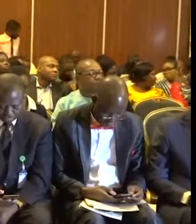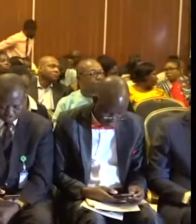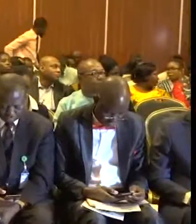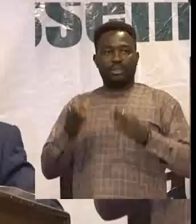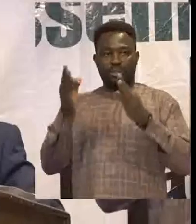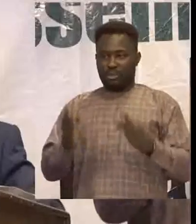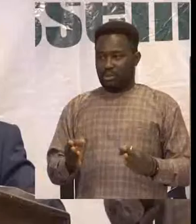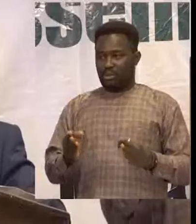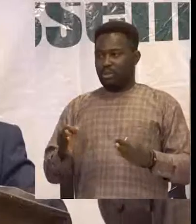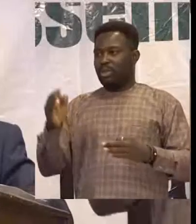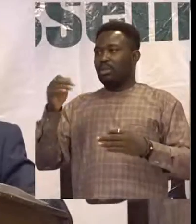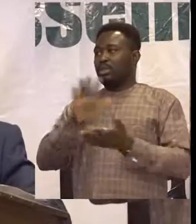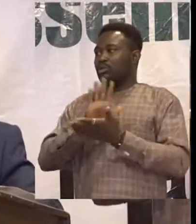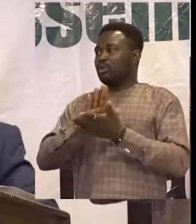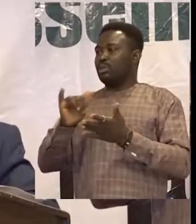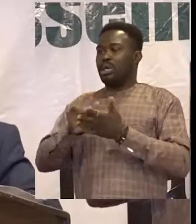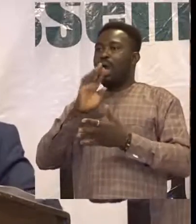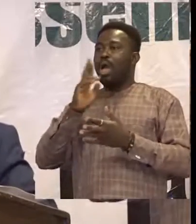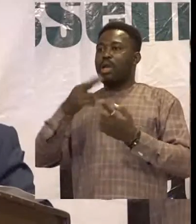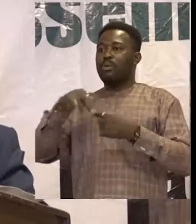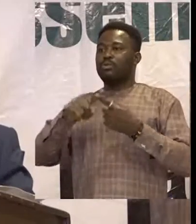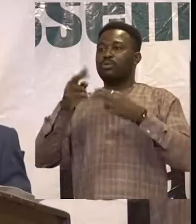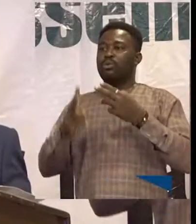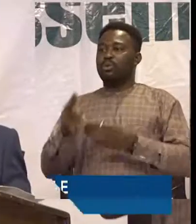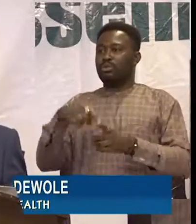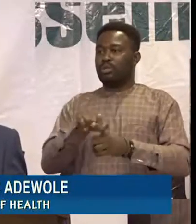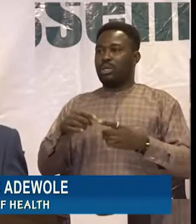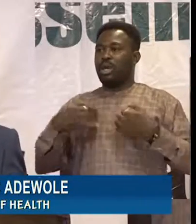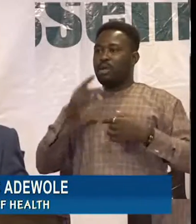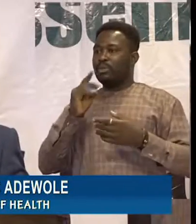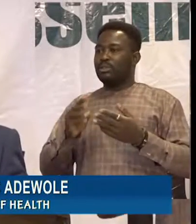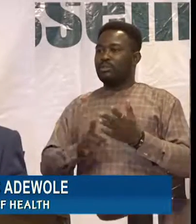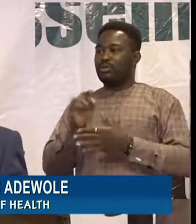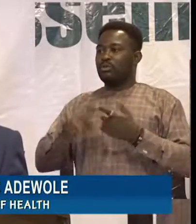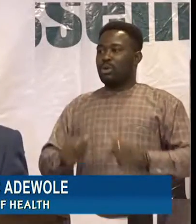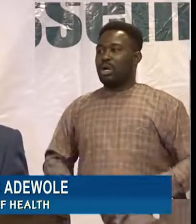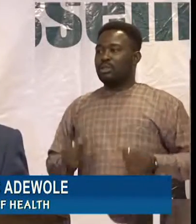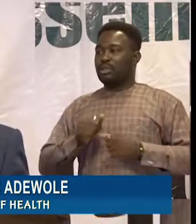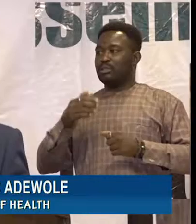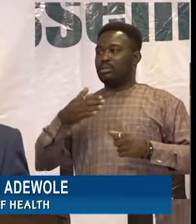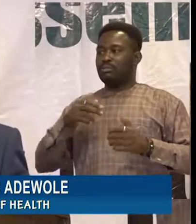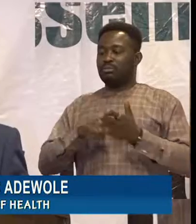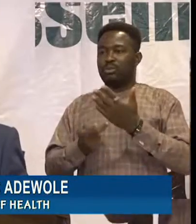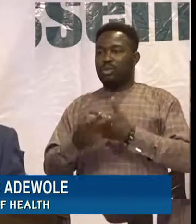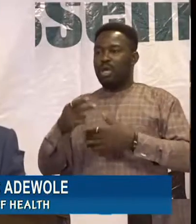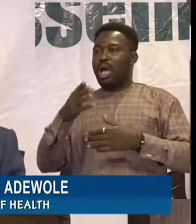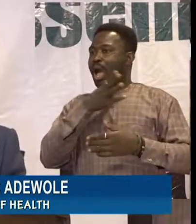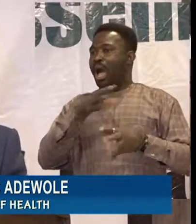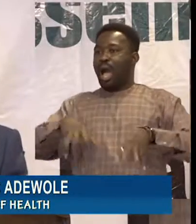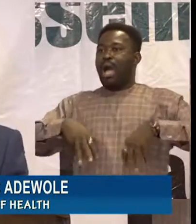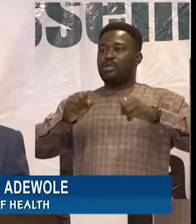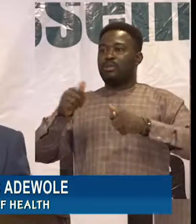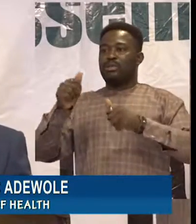service delivery. The documents we are about to launch today have been developed to address emerging issues,